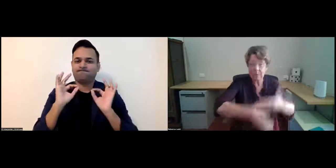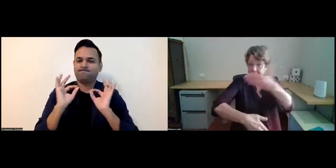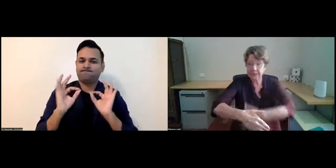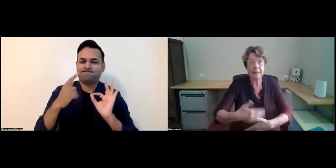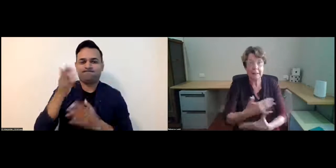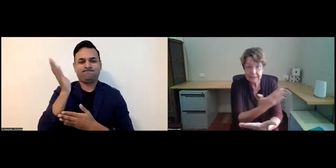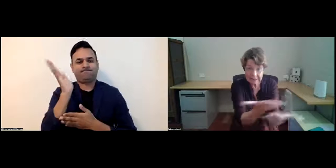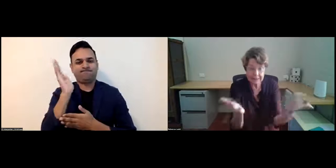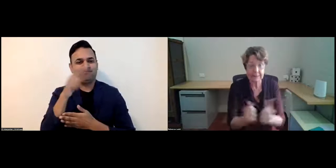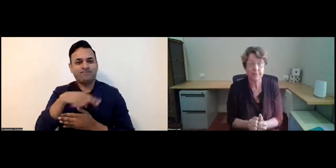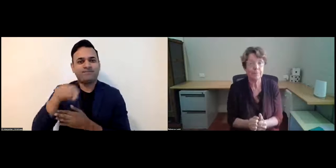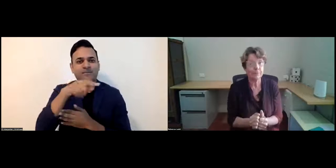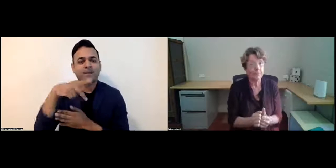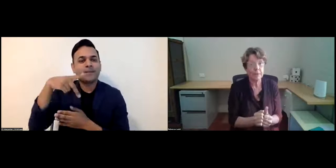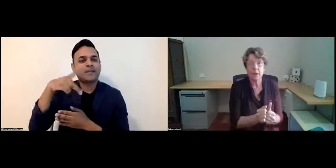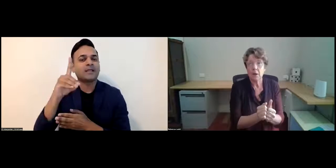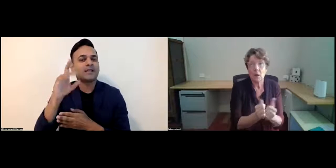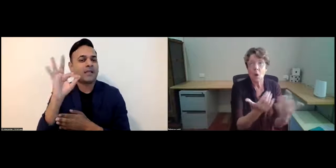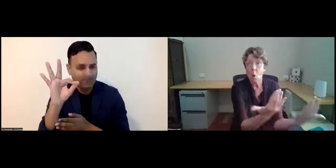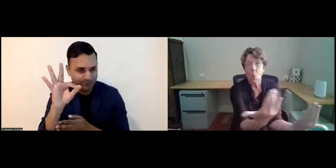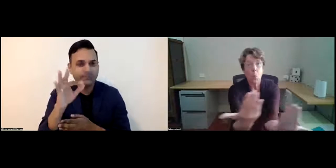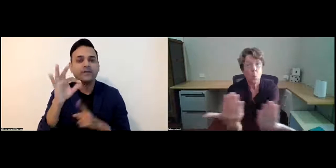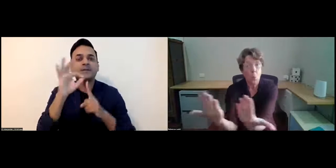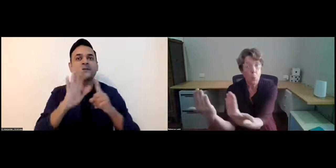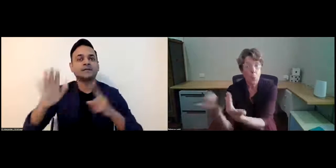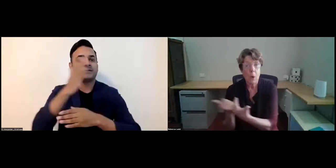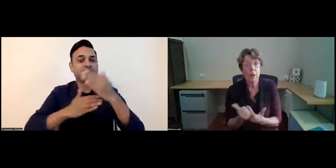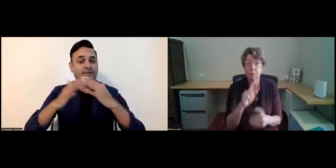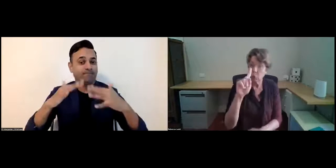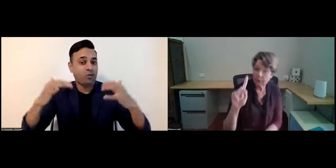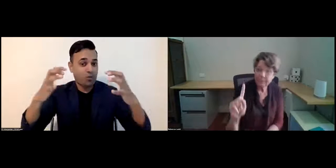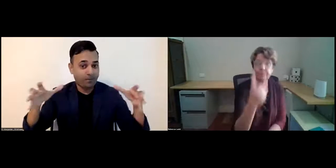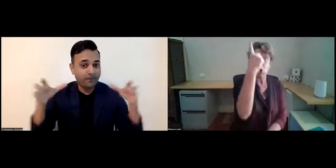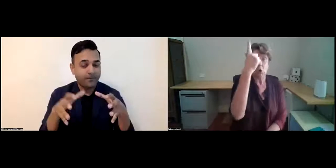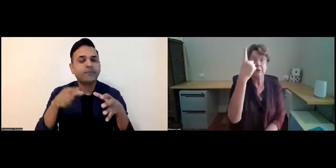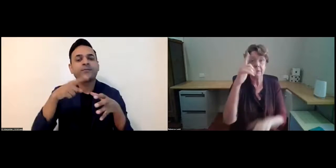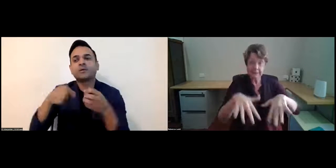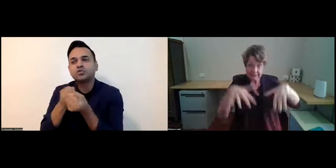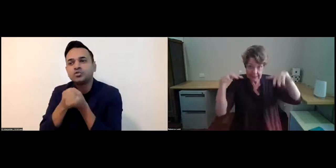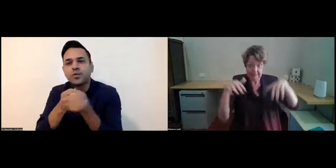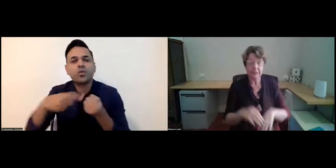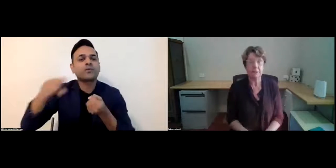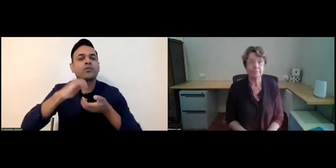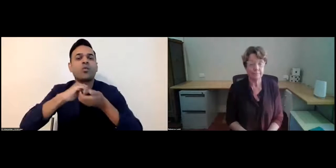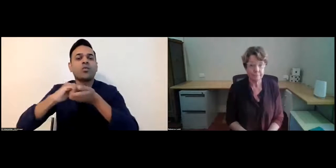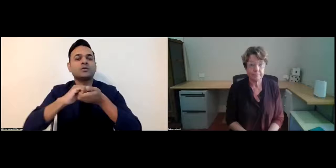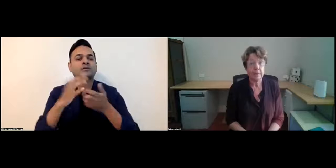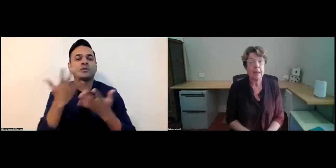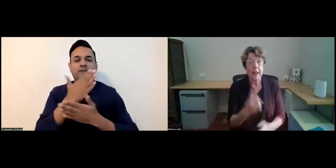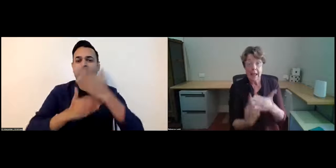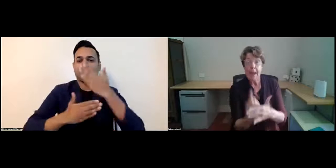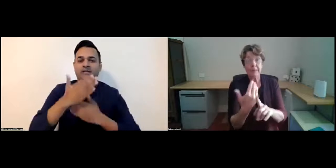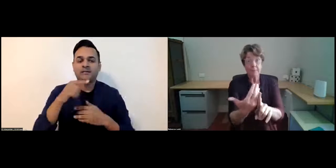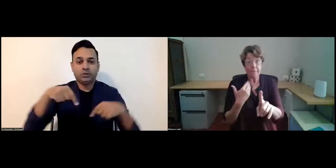I warmly welcome you to this first Pacific Satellite Summit. It's one of the main events being held ahead of the Global